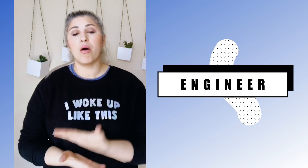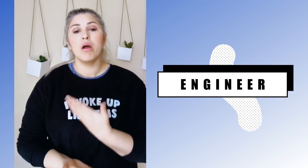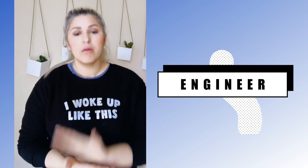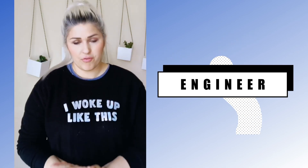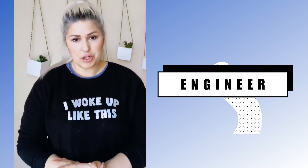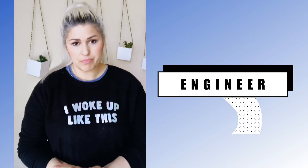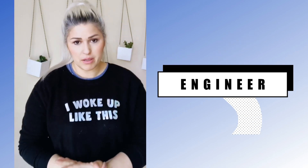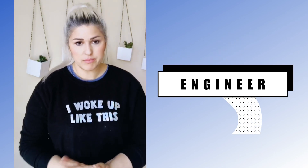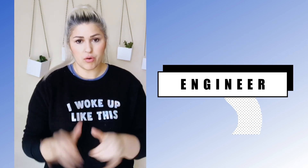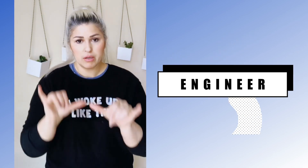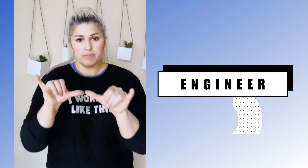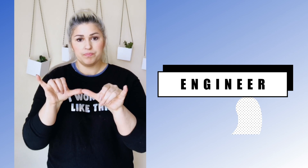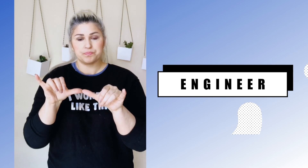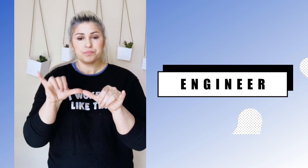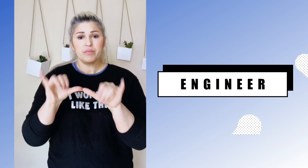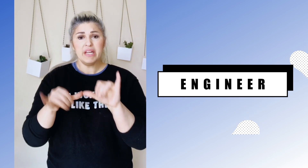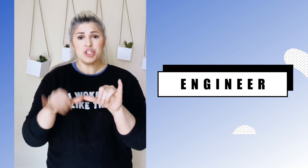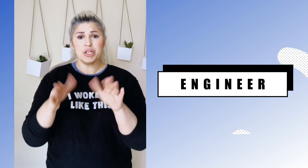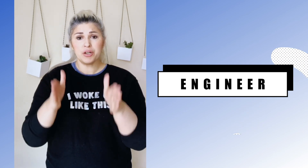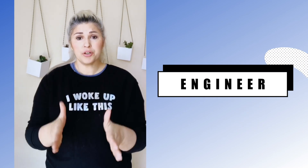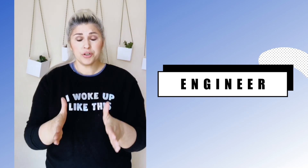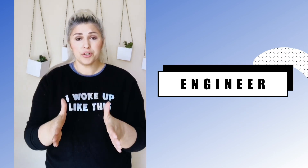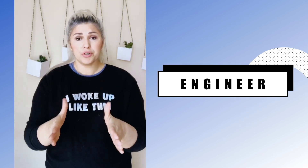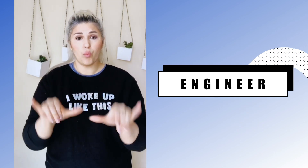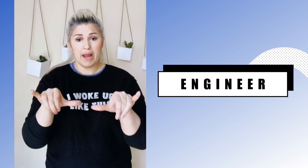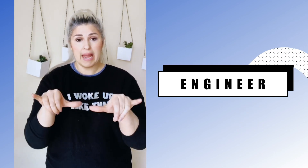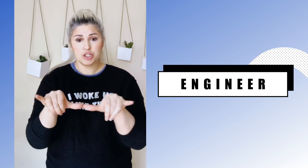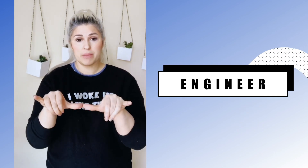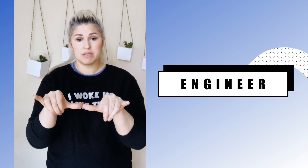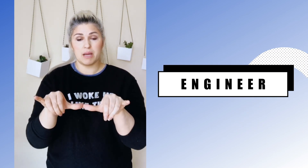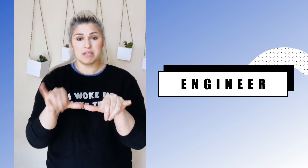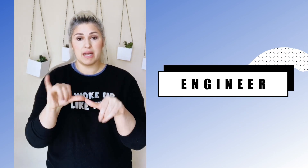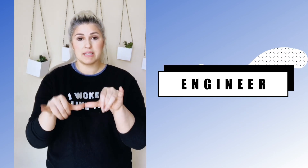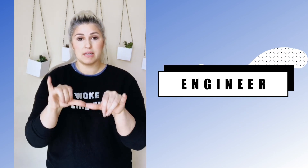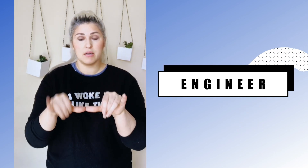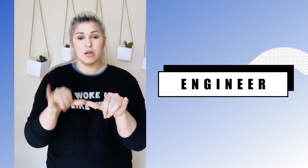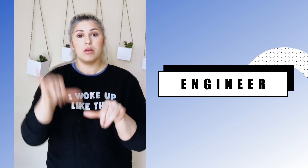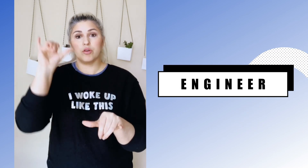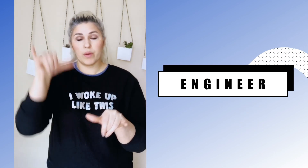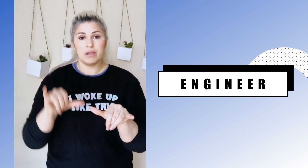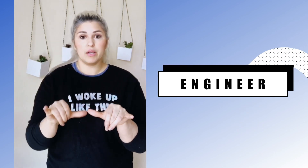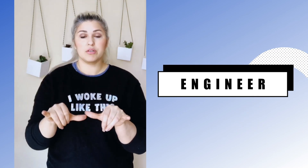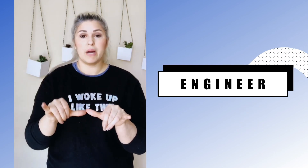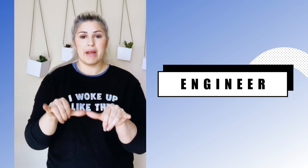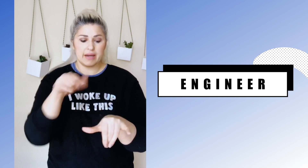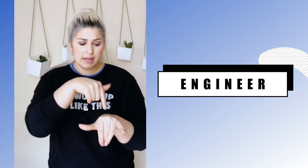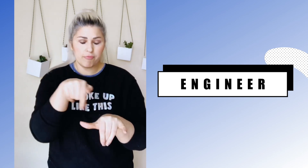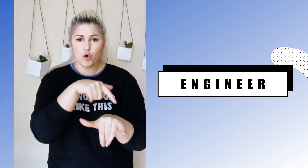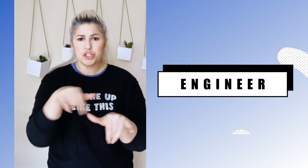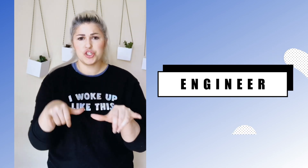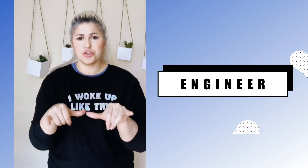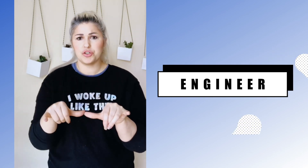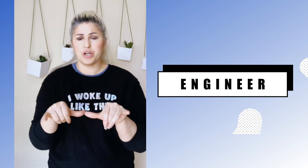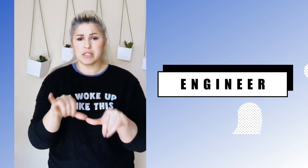right now, finger spell it. So, engineer, Y handshapes, thumbs connected, you're wiggling your dominant hand.